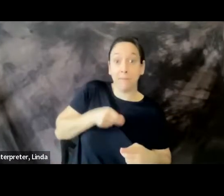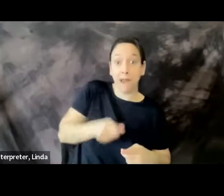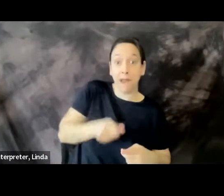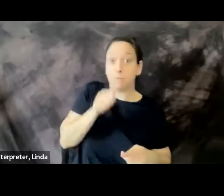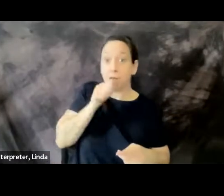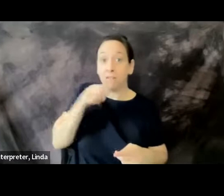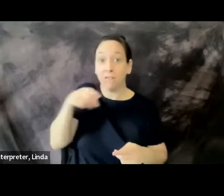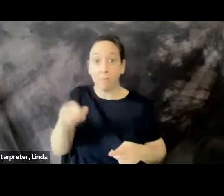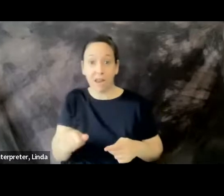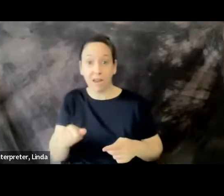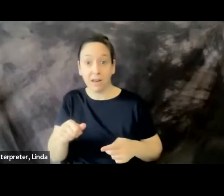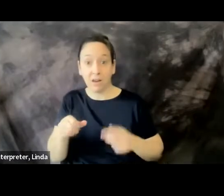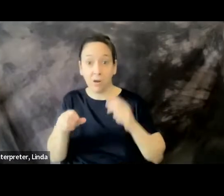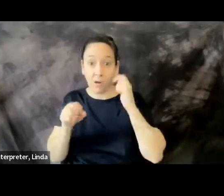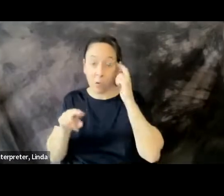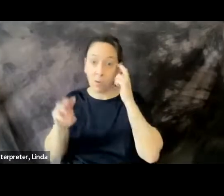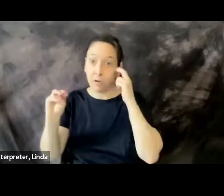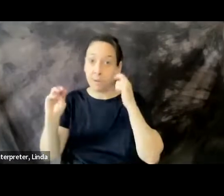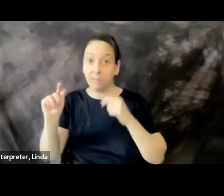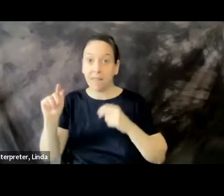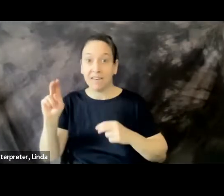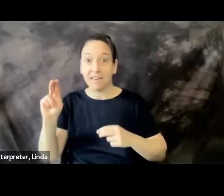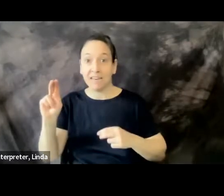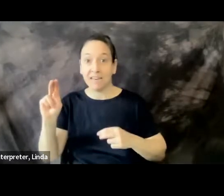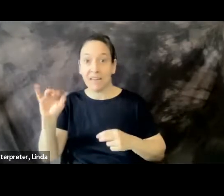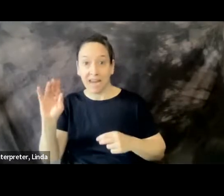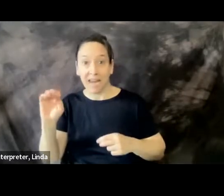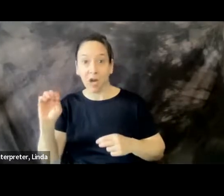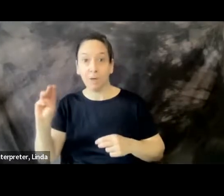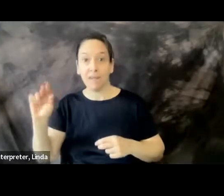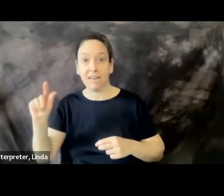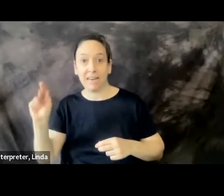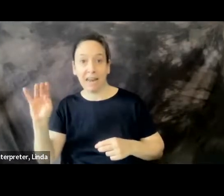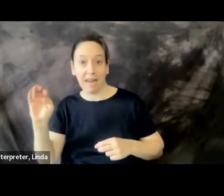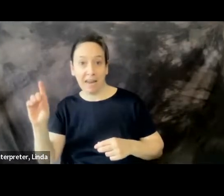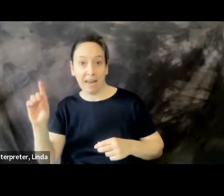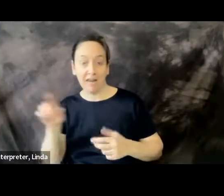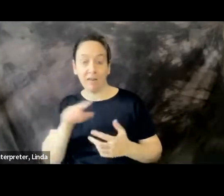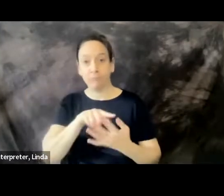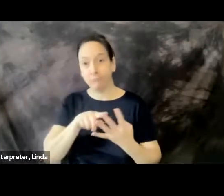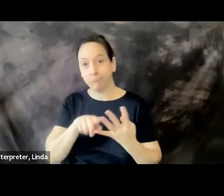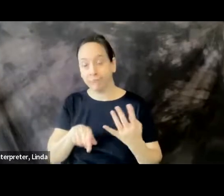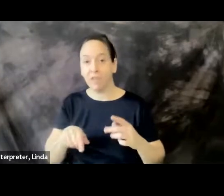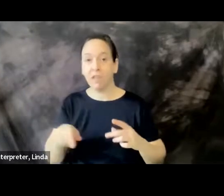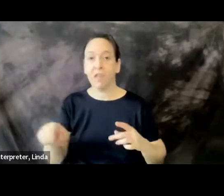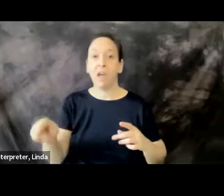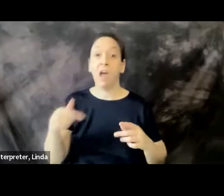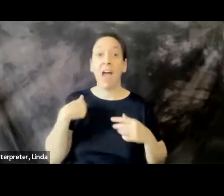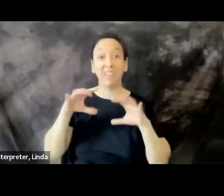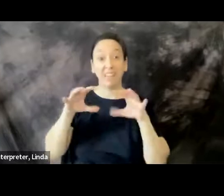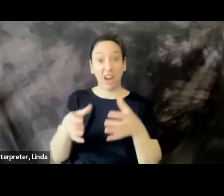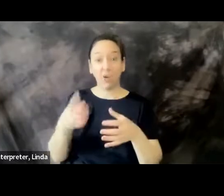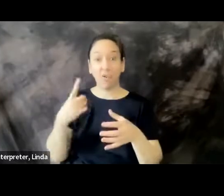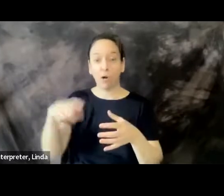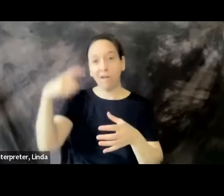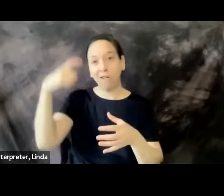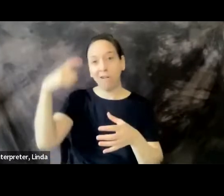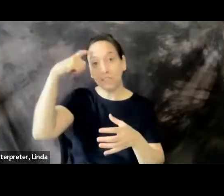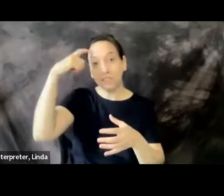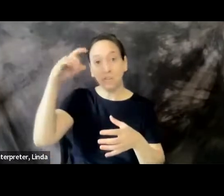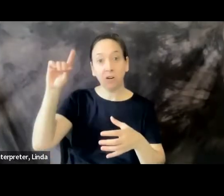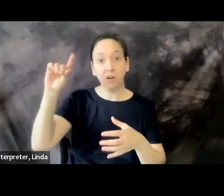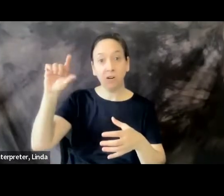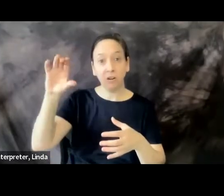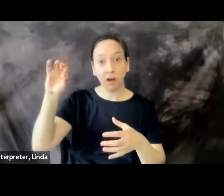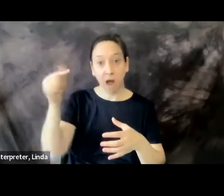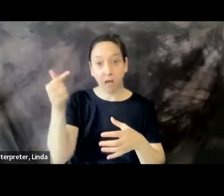or paid by Medicare or Medicaid. There's also a category for cognitive issues. So they collect data